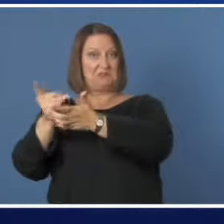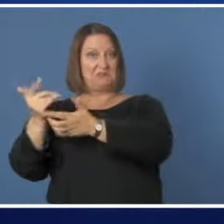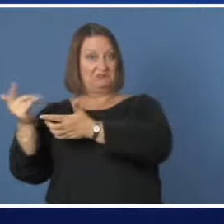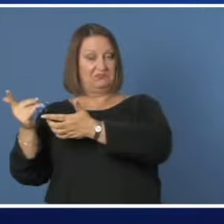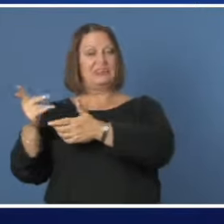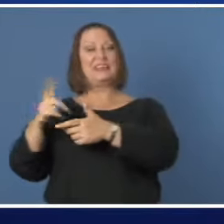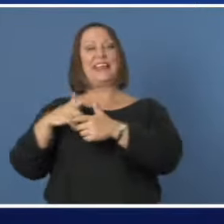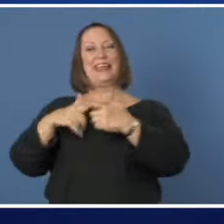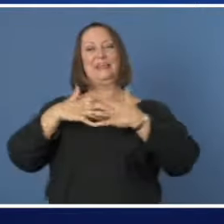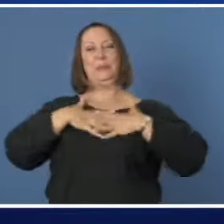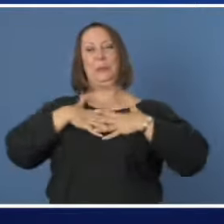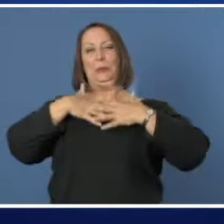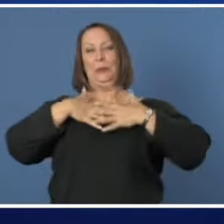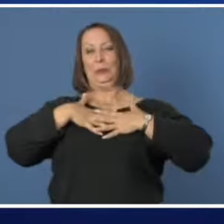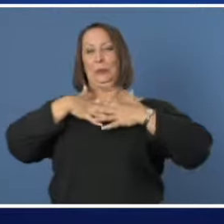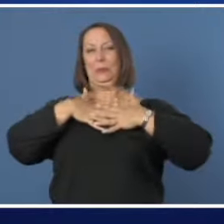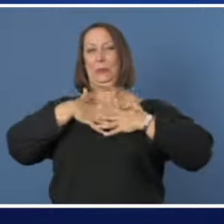also prescribed